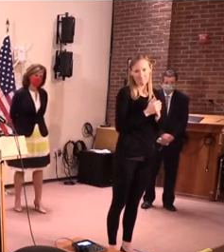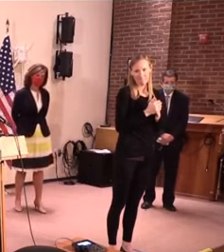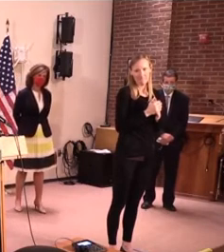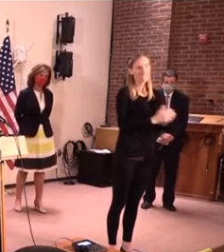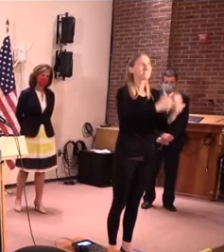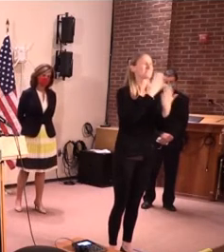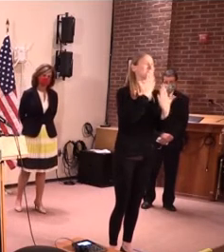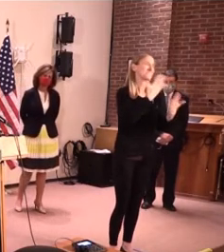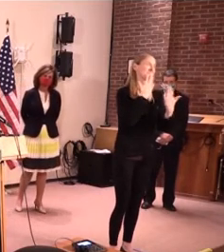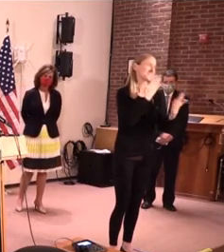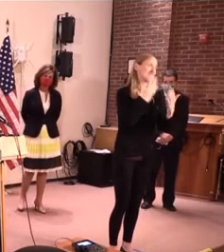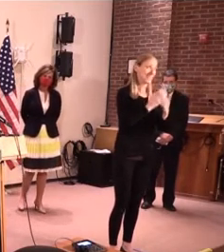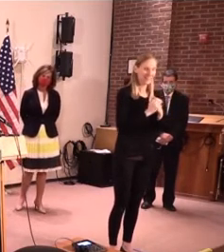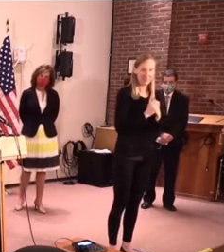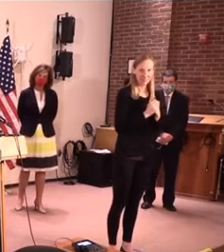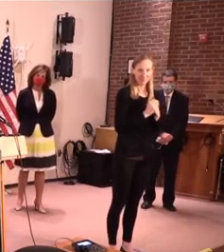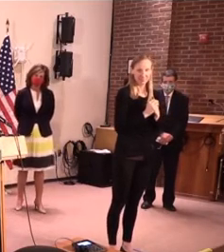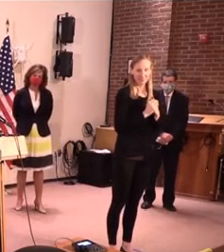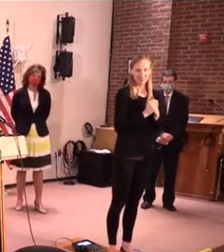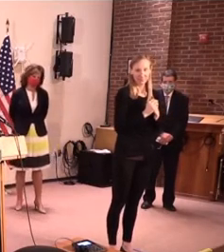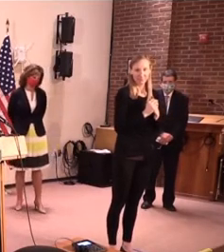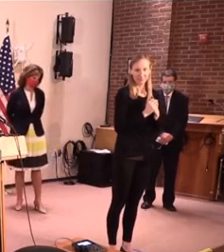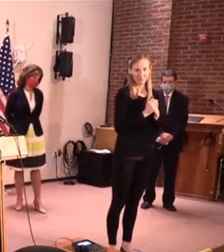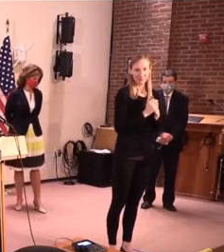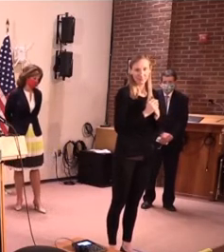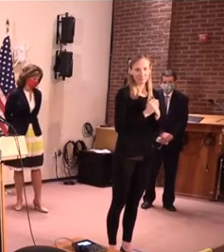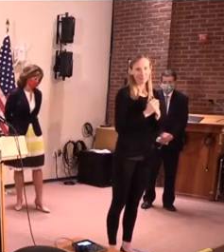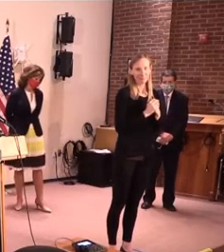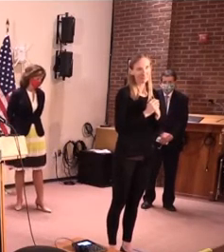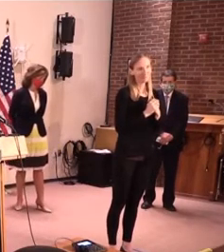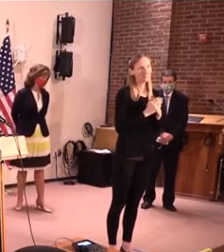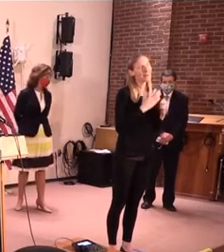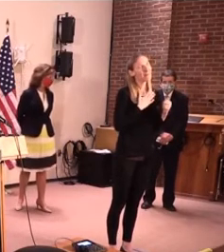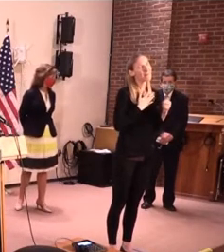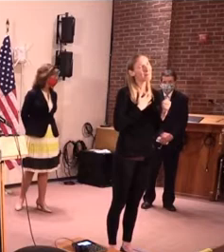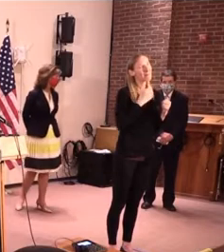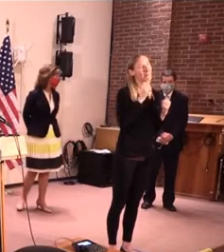All right. Moving to Mike Donahue at the Islander. Thank you very much. This is probably for the